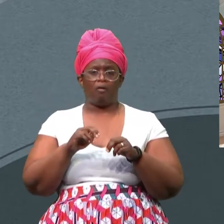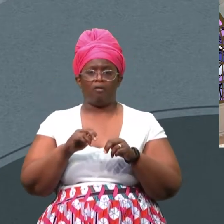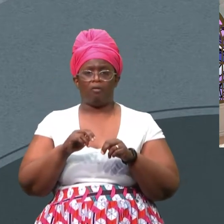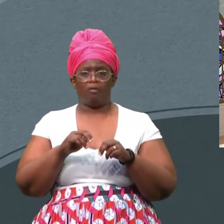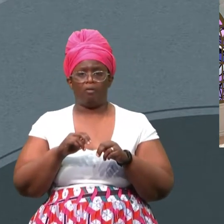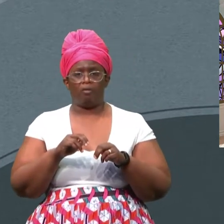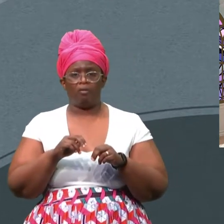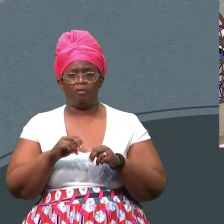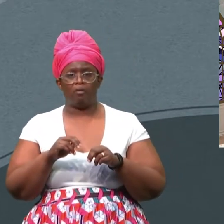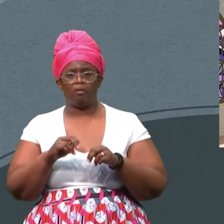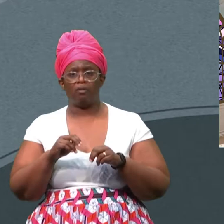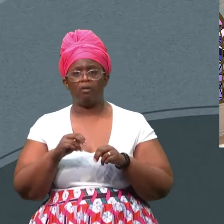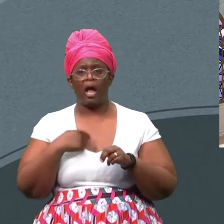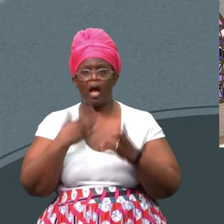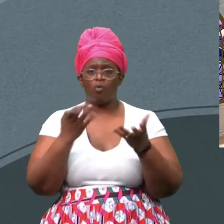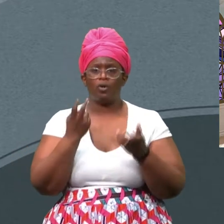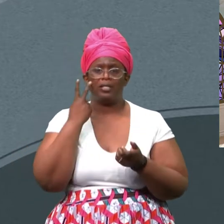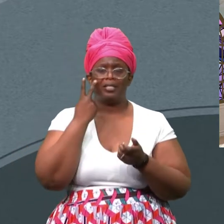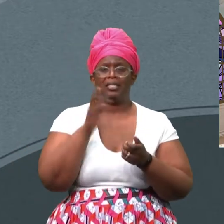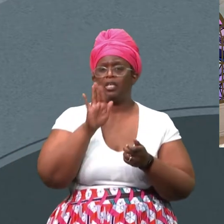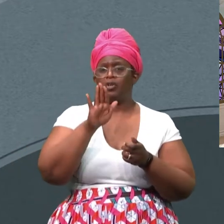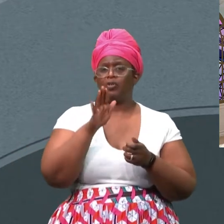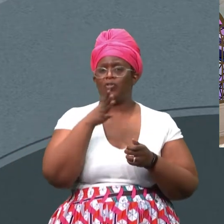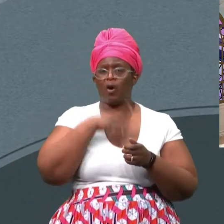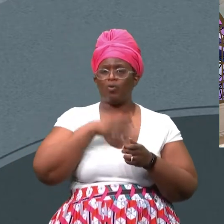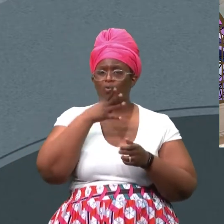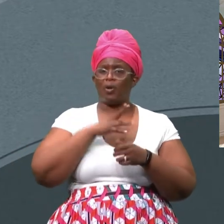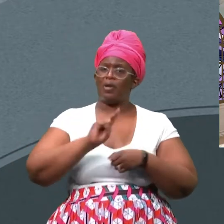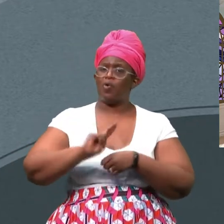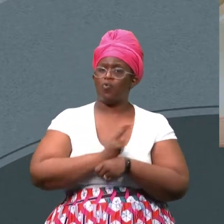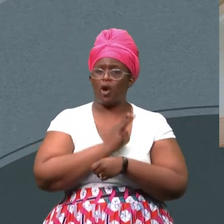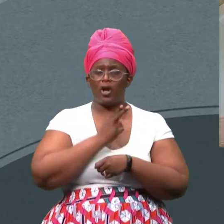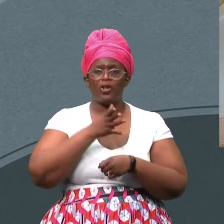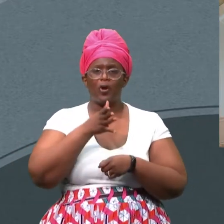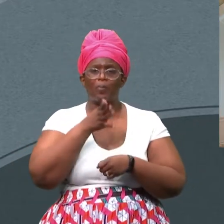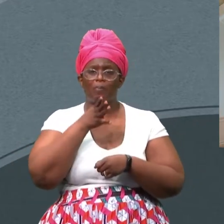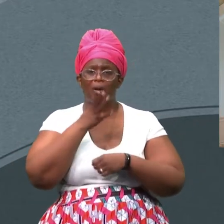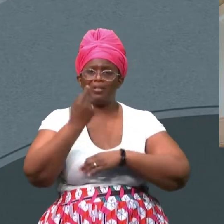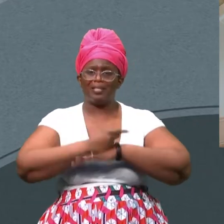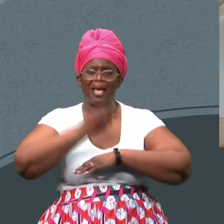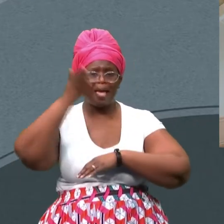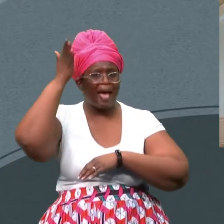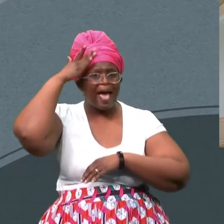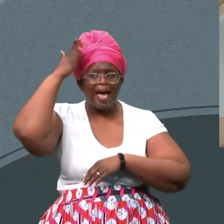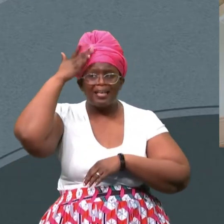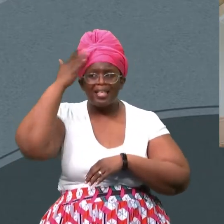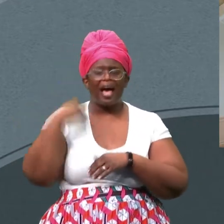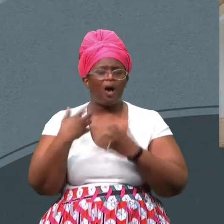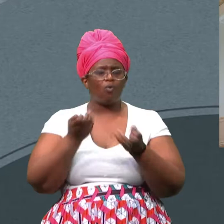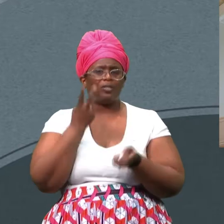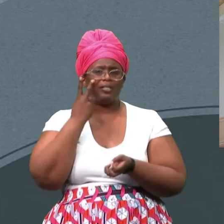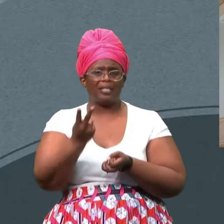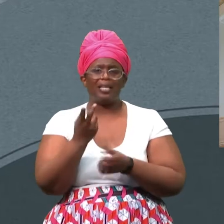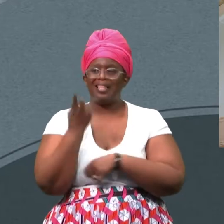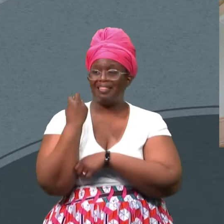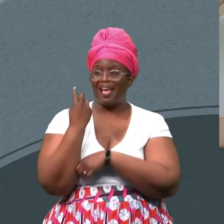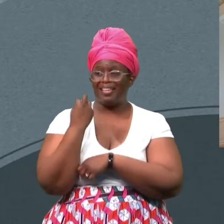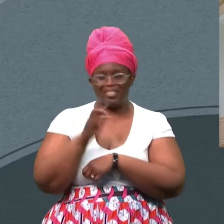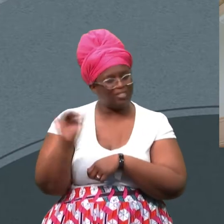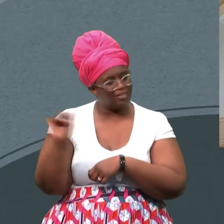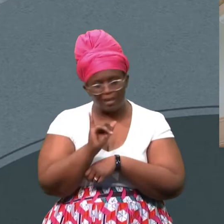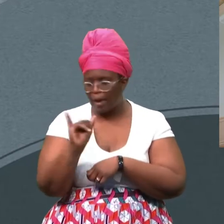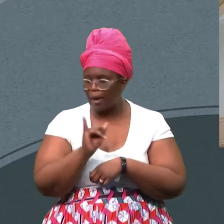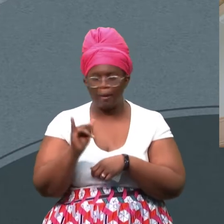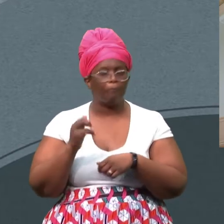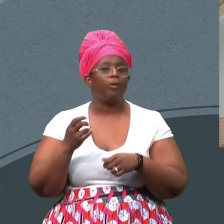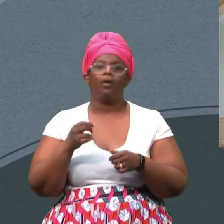selfies. I want to see those women wearing many, many hats, Mother's Day hats. But wasn't it last year that we had to post women wearing many